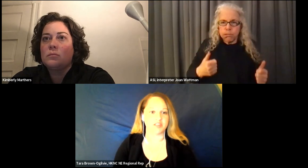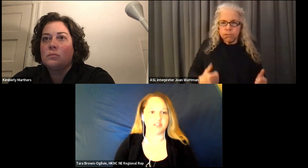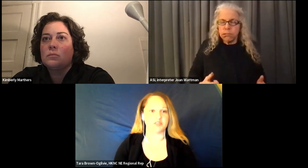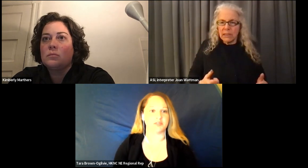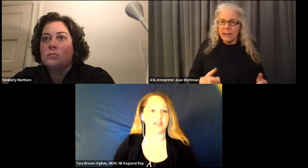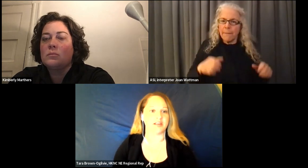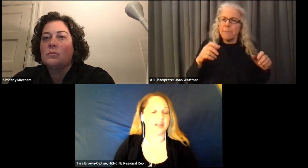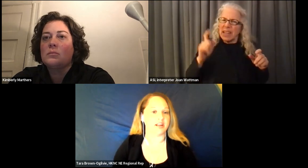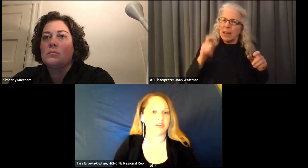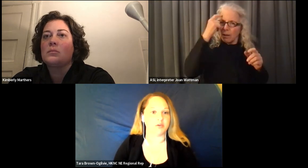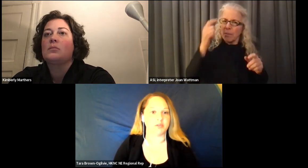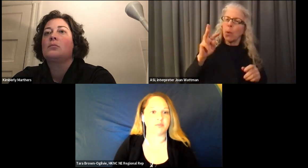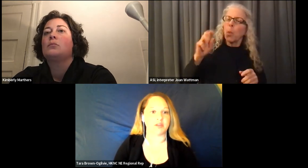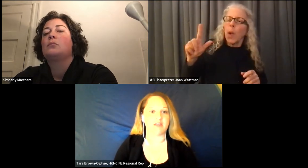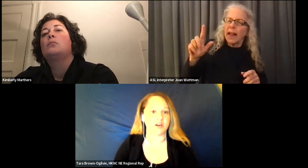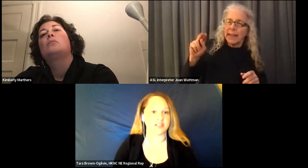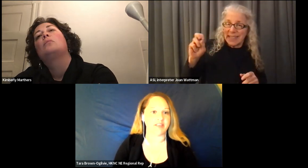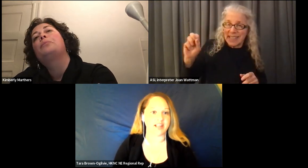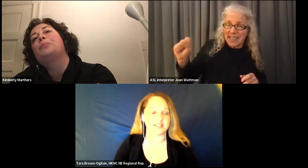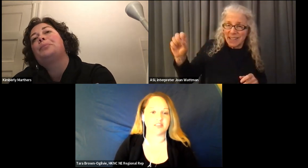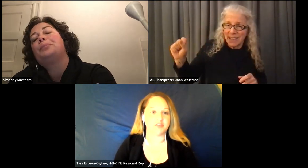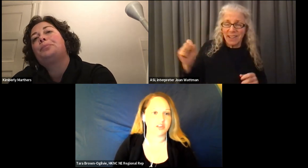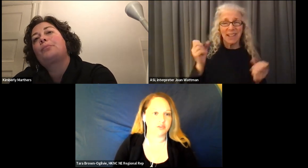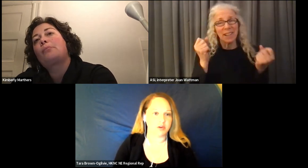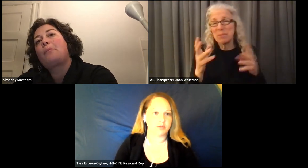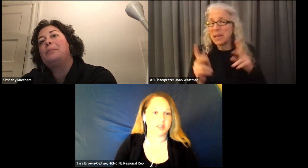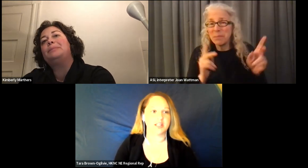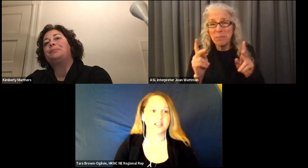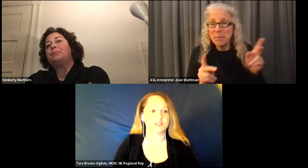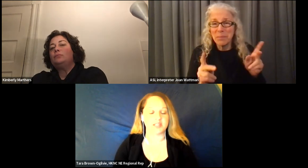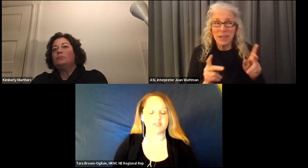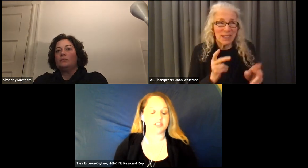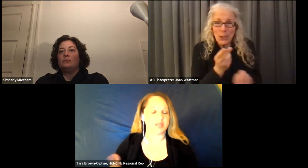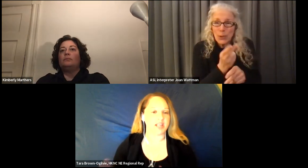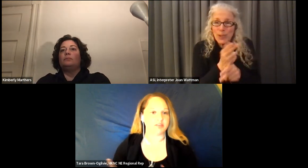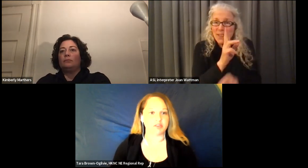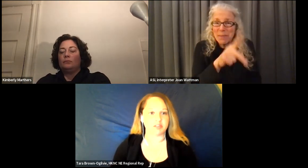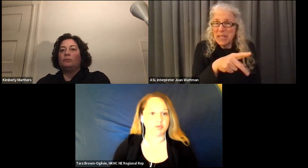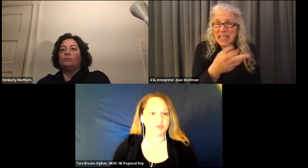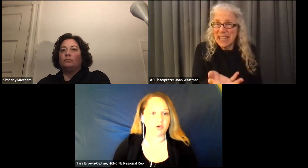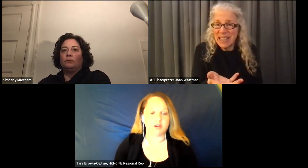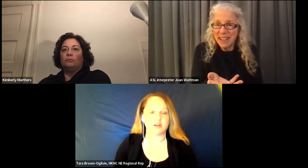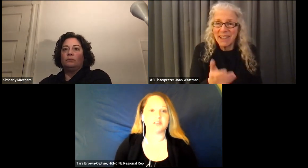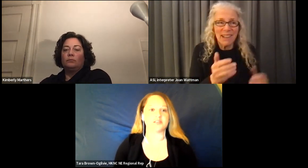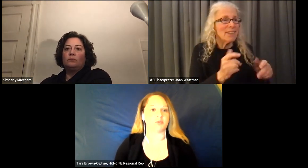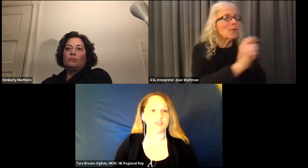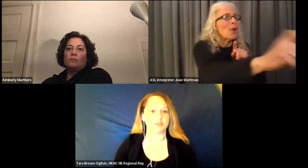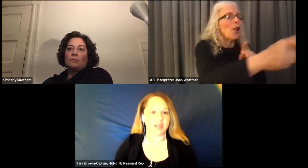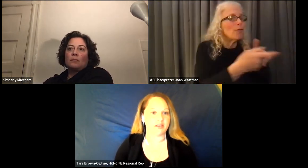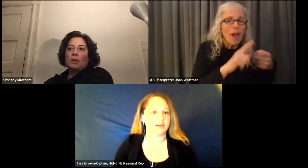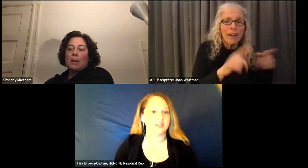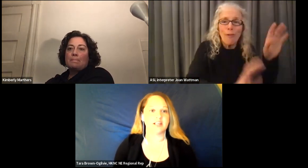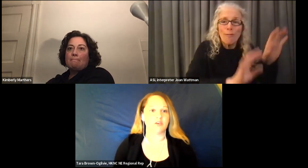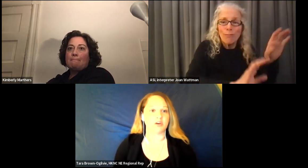Especially a lot of individuals that I know, they have a hard time accessing the video phone. And so even just being able to make simple phone calls or read